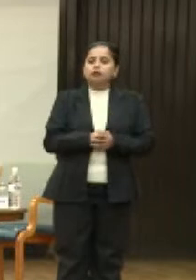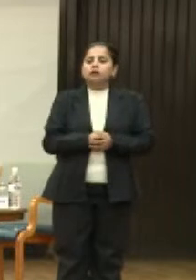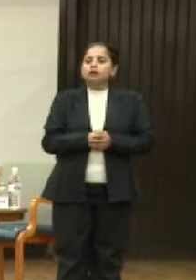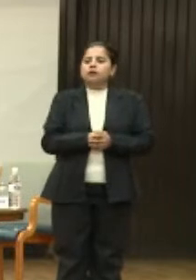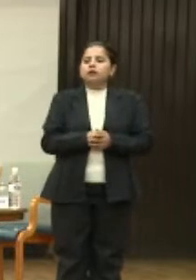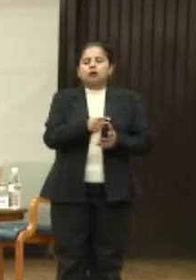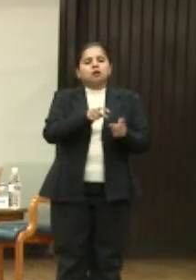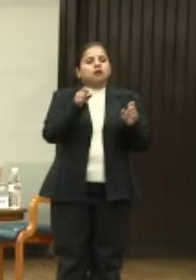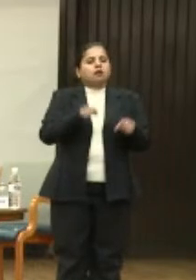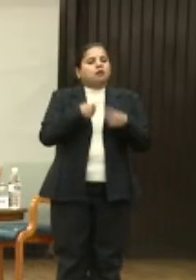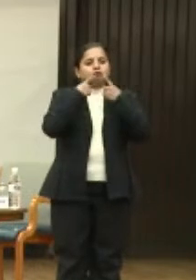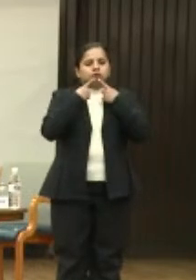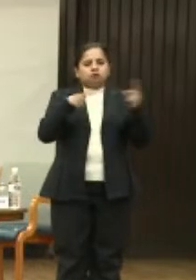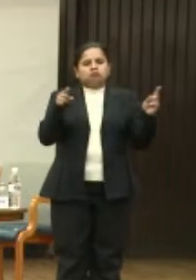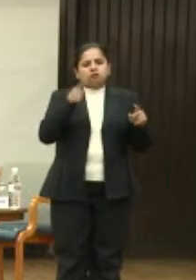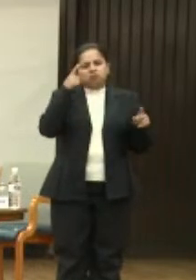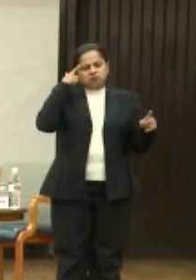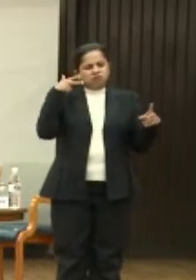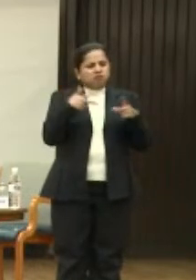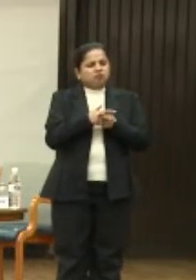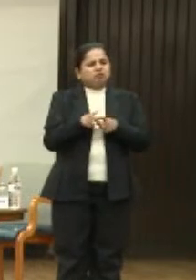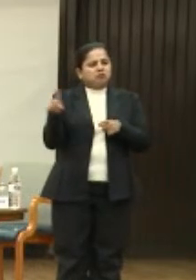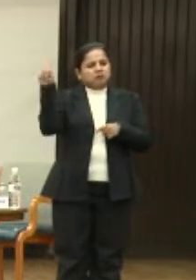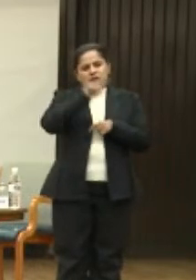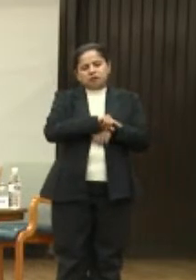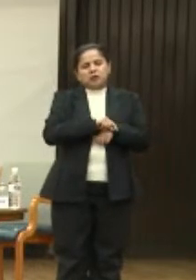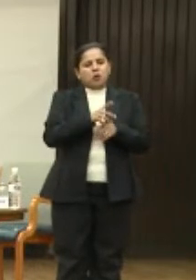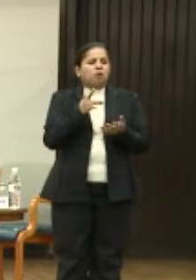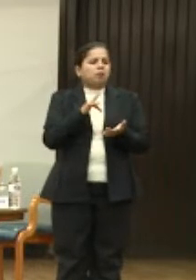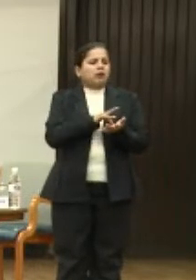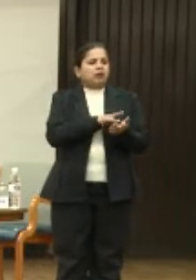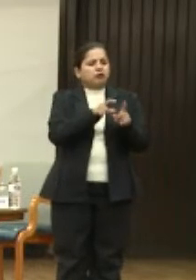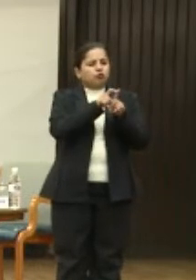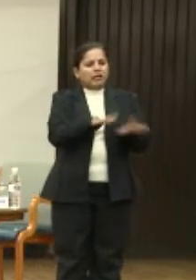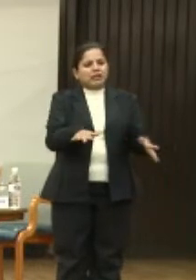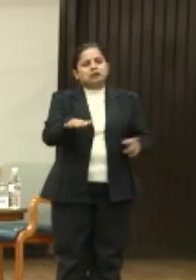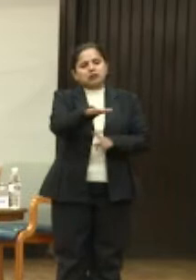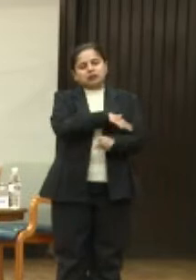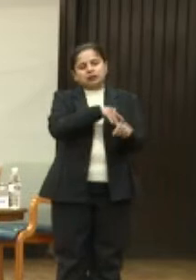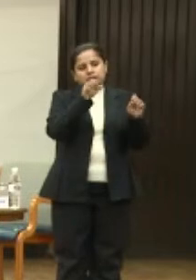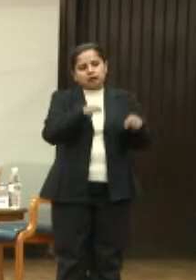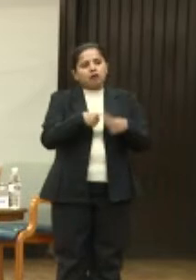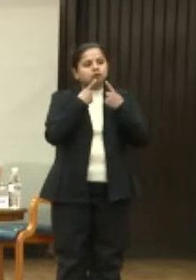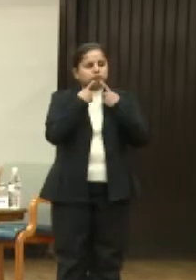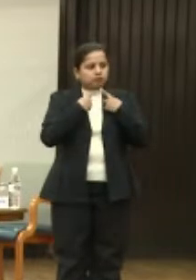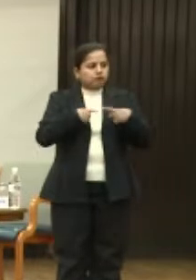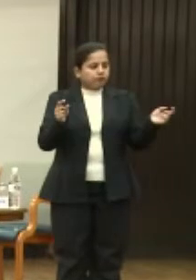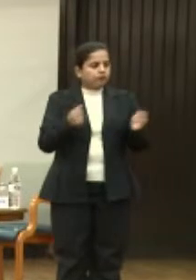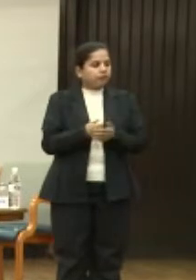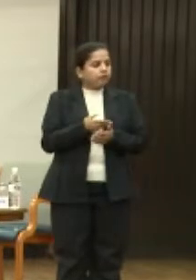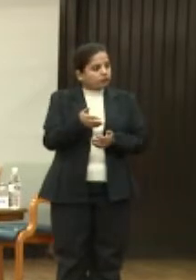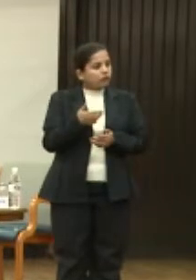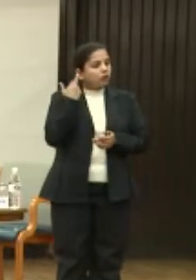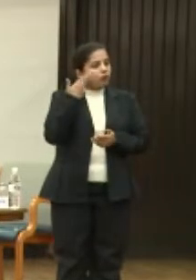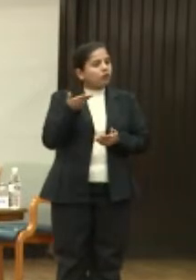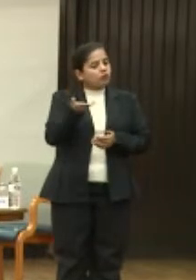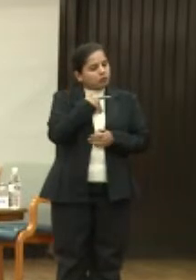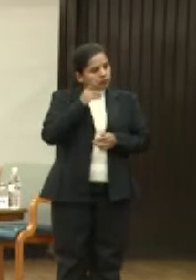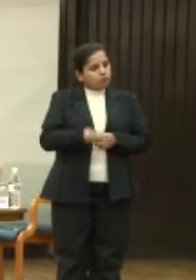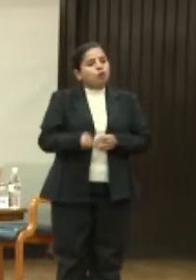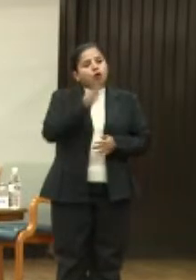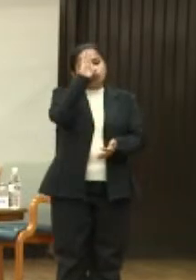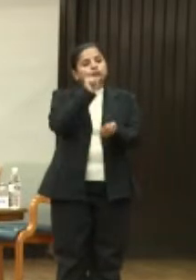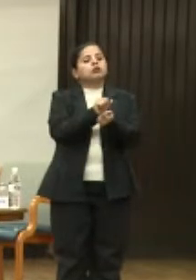can be declared a disturbed area or a dangerous area. And therefore, we must have more policemen